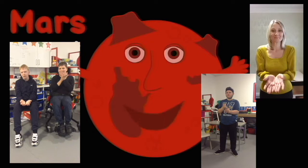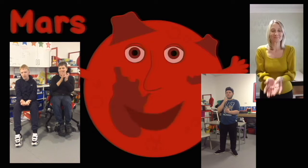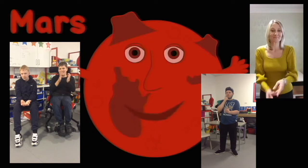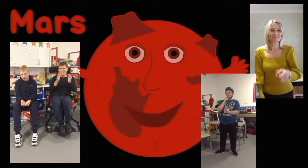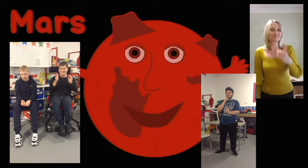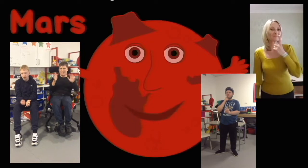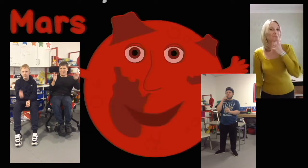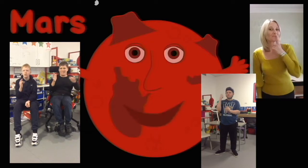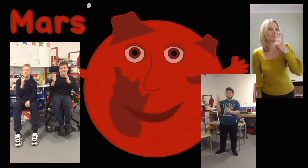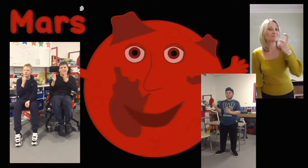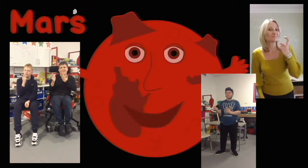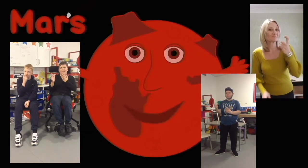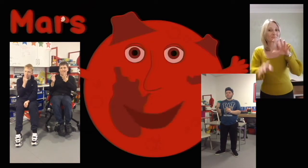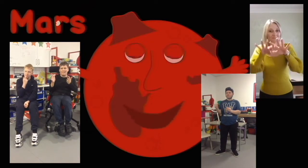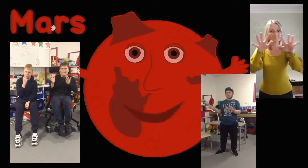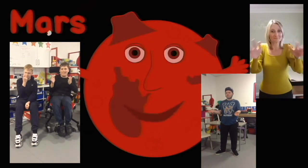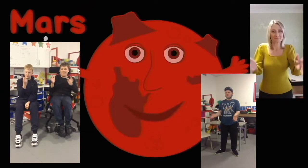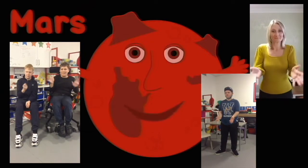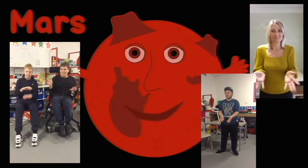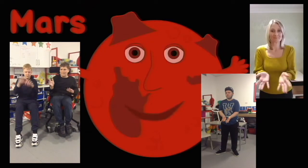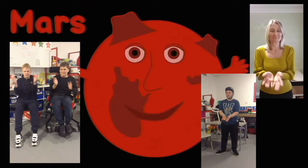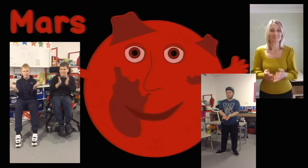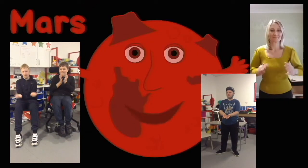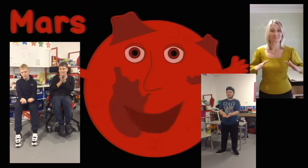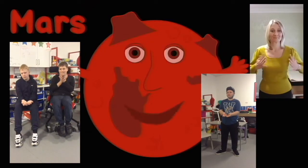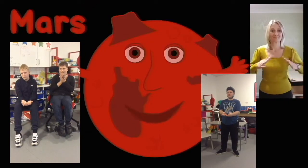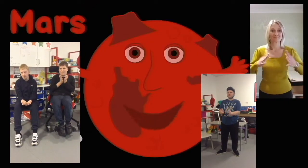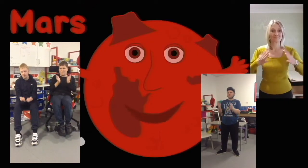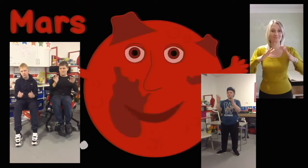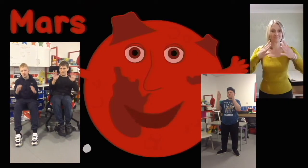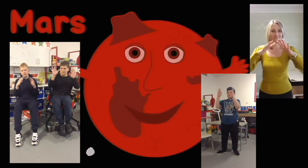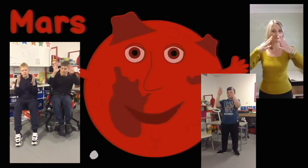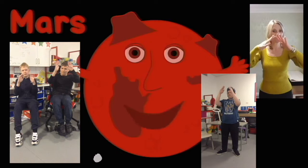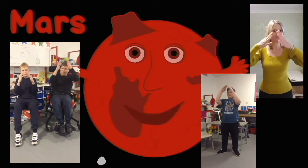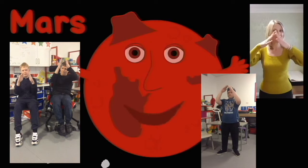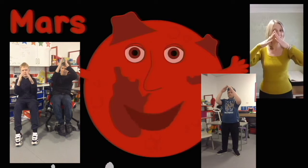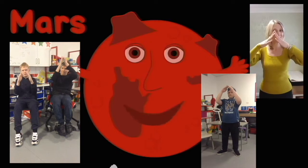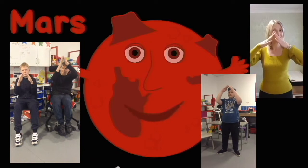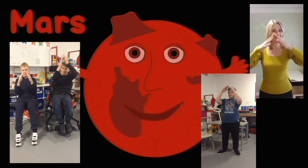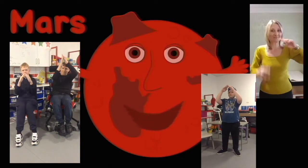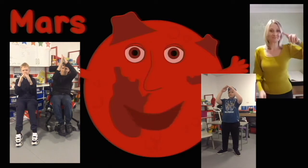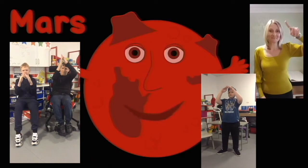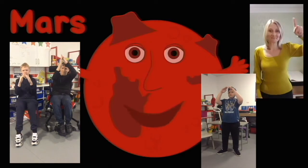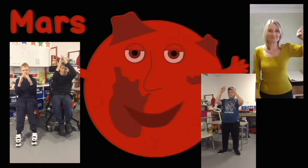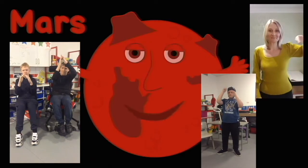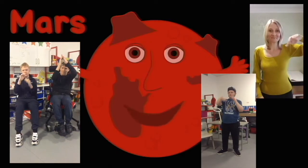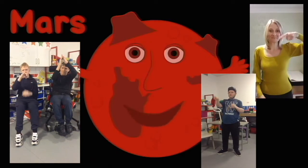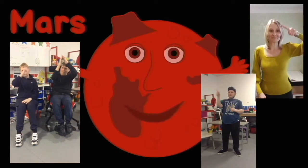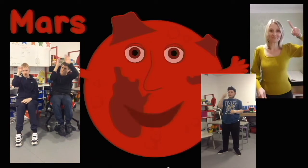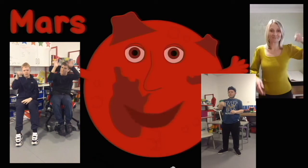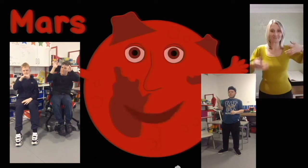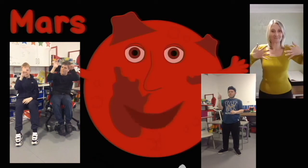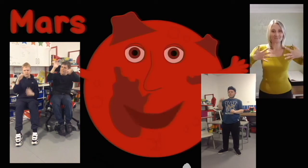I'm a rocky red planet. My mountains are the highest in our